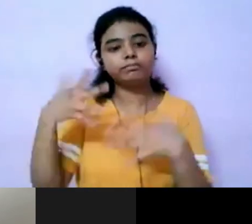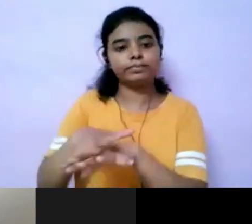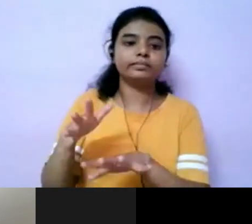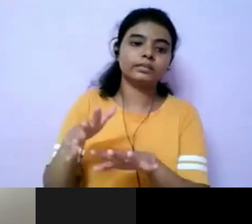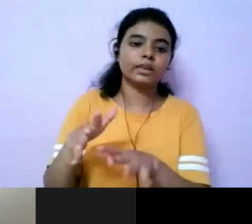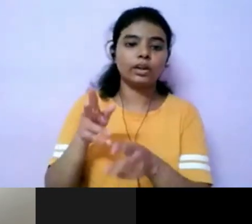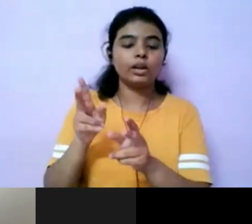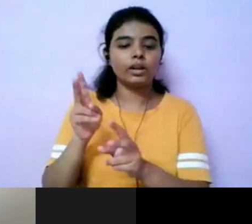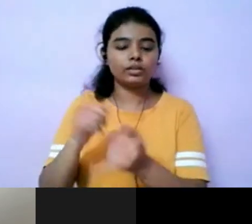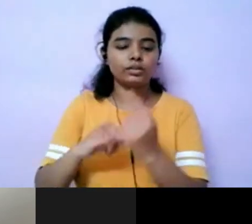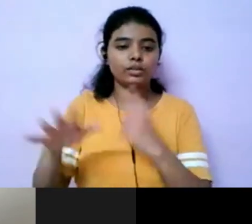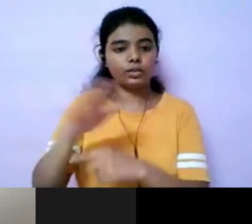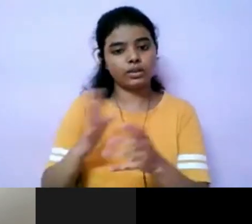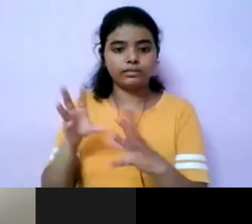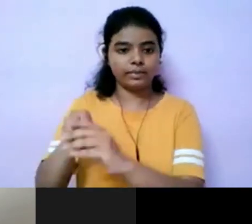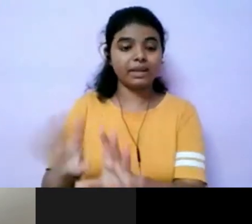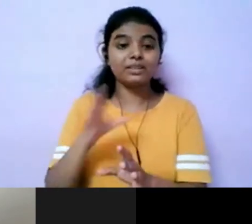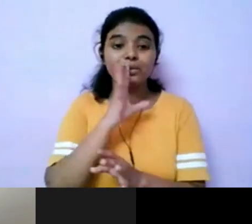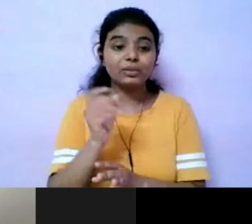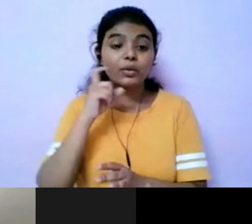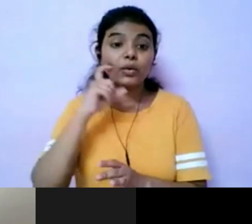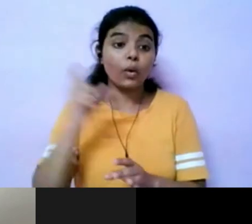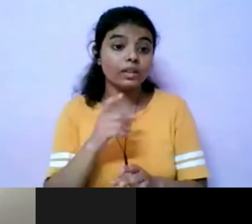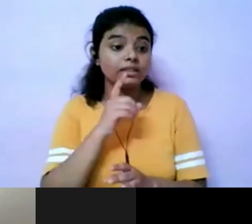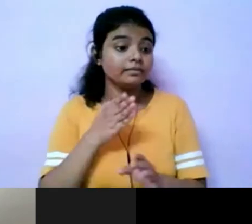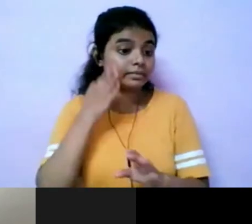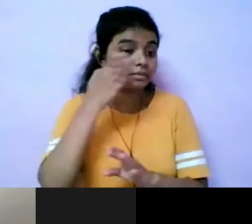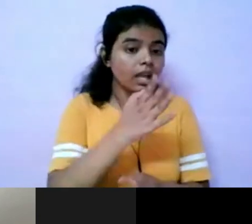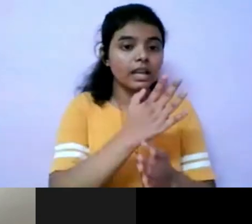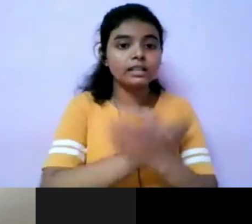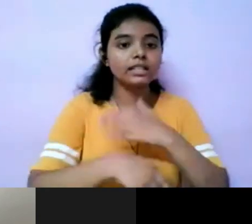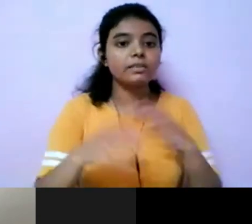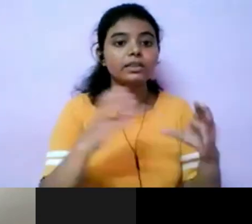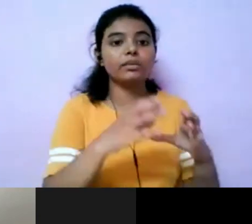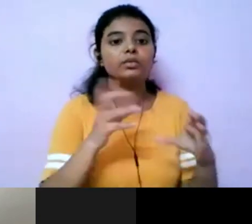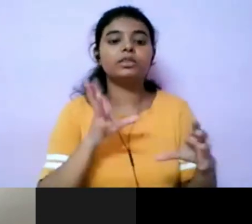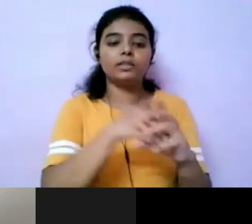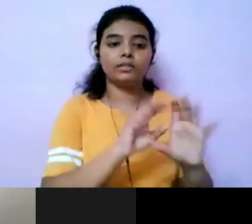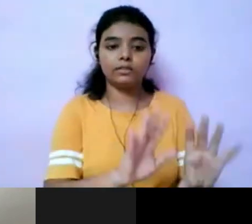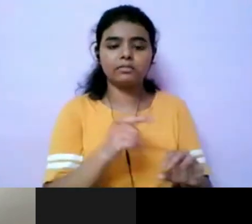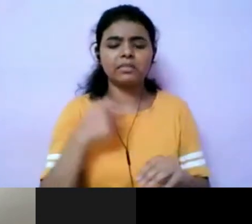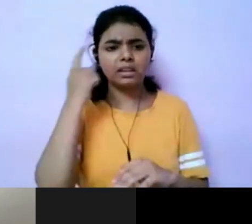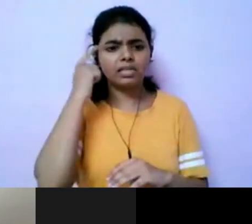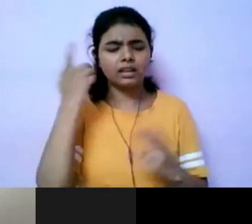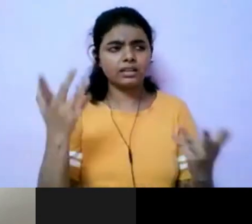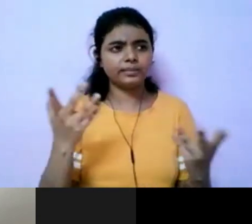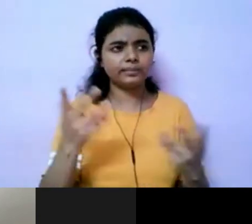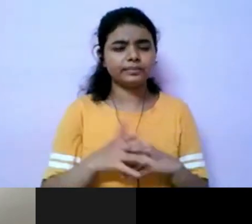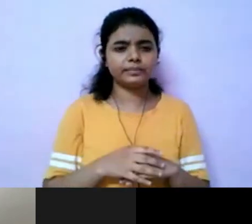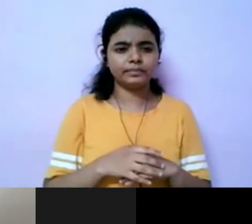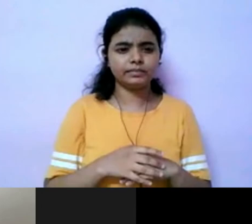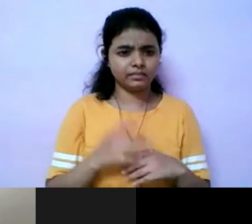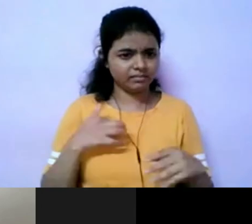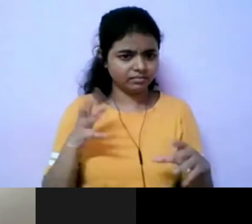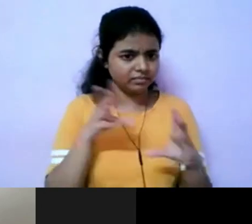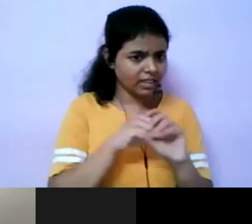thing, but there's times when I feel conflicted when people talk about disabled communities. One thinks in terms of, am I a part of